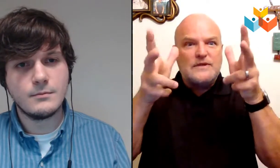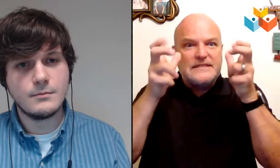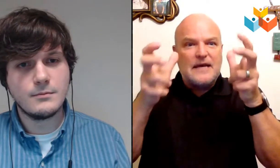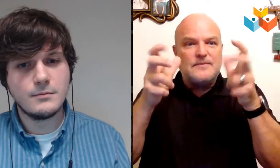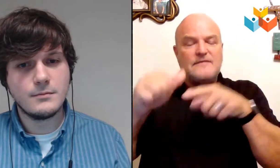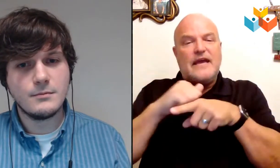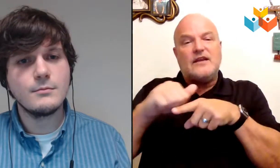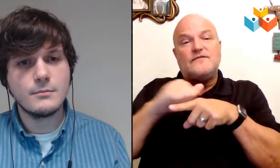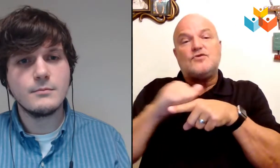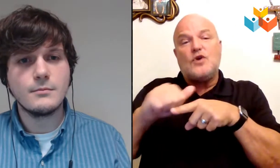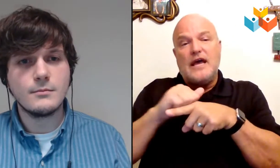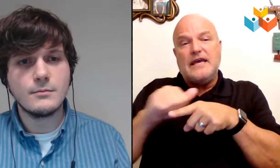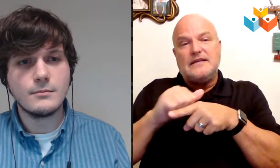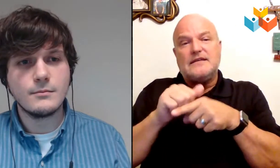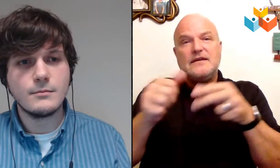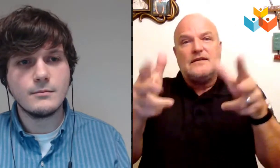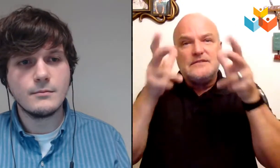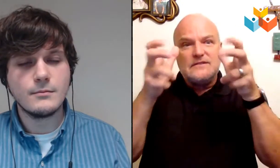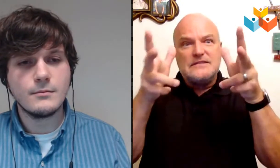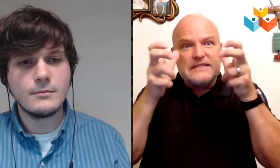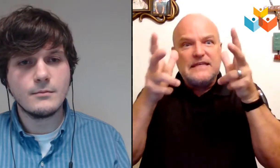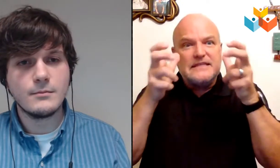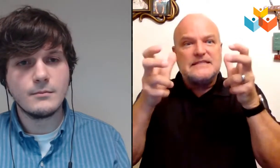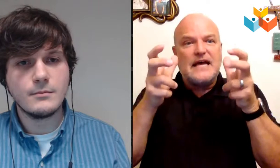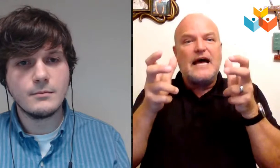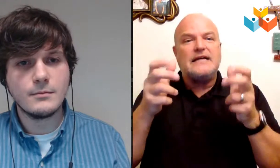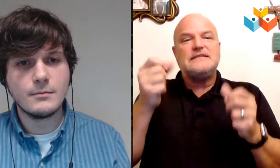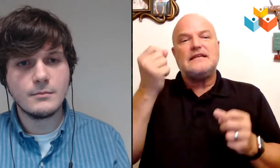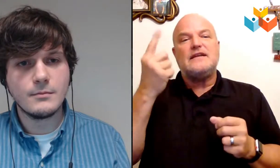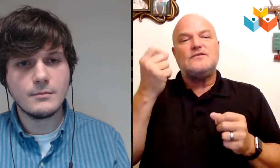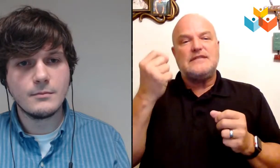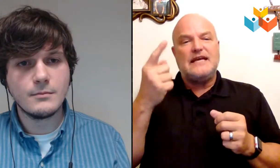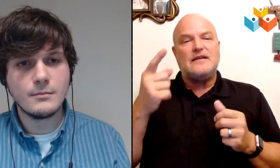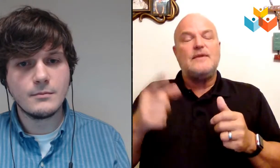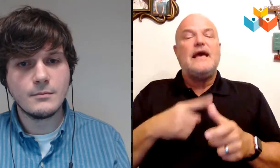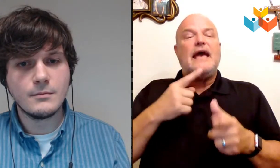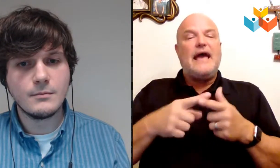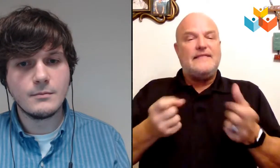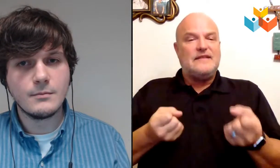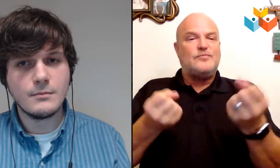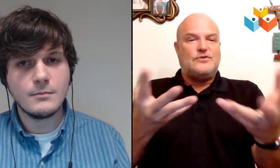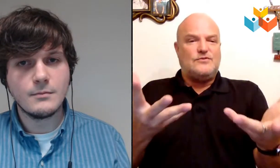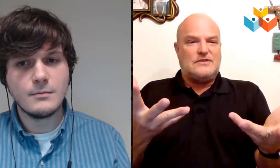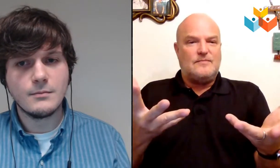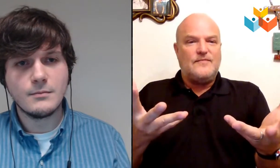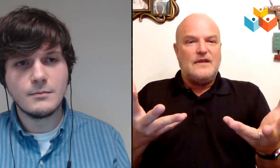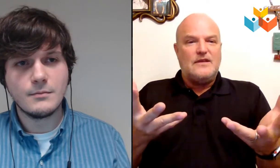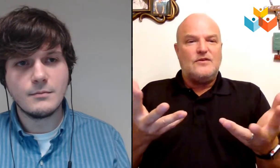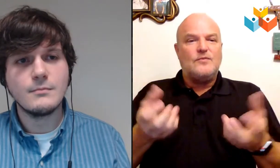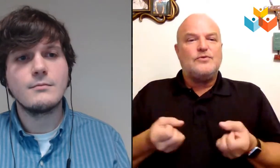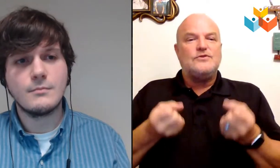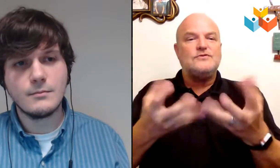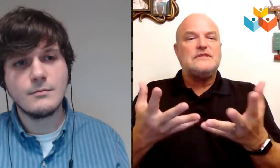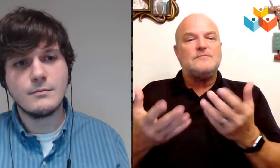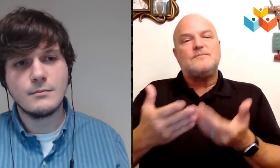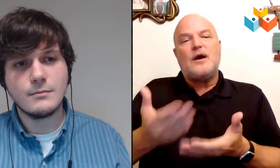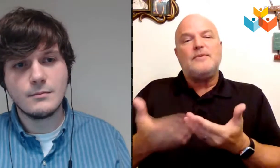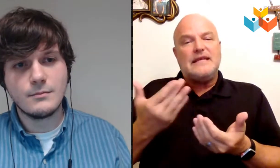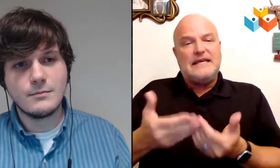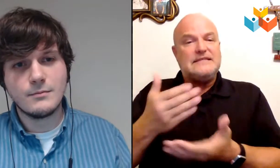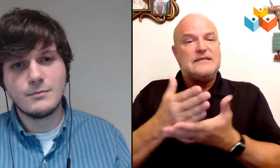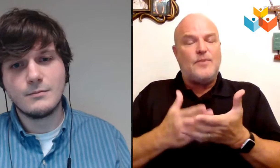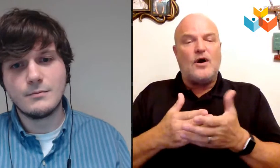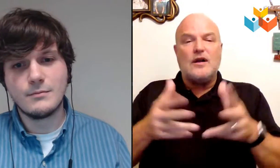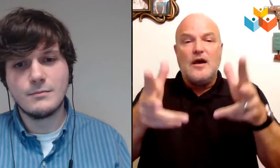be more receptive and are trained to see the signs and understand them and then produce them. Producing them is